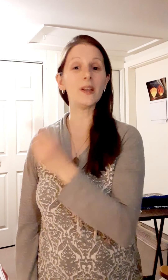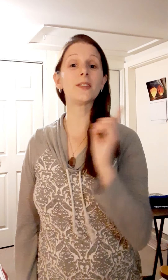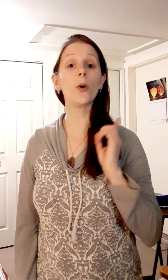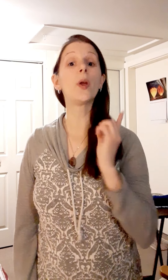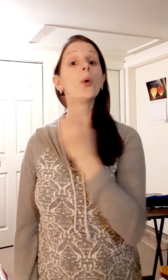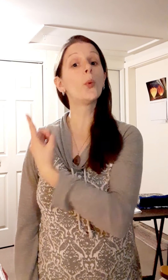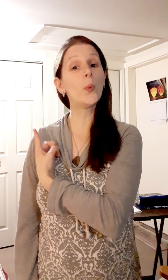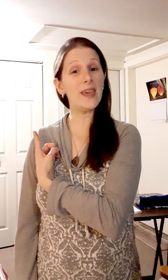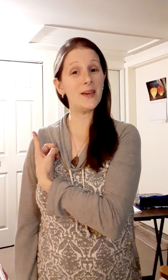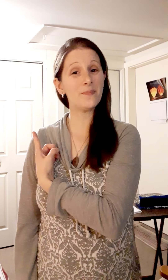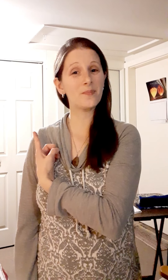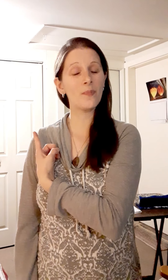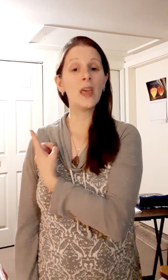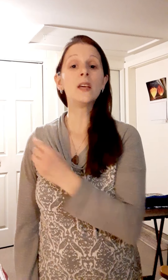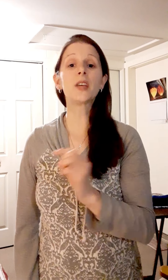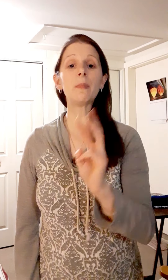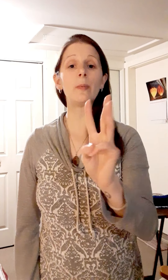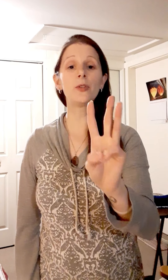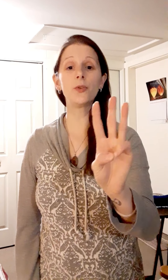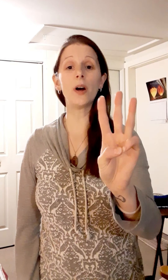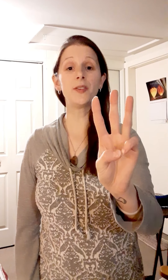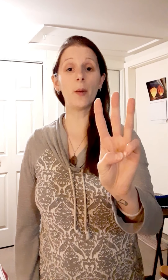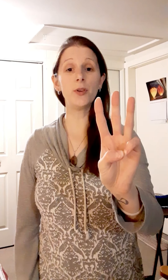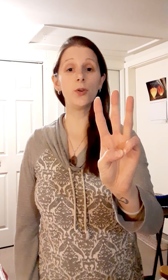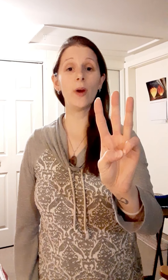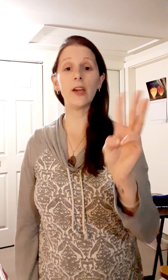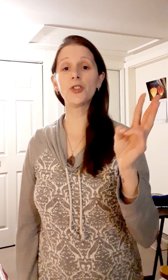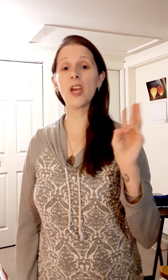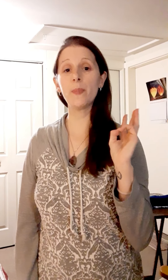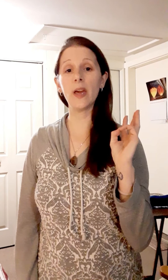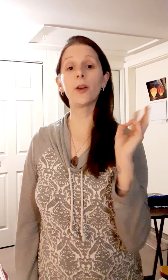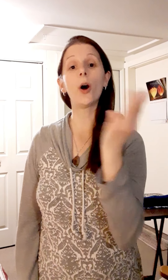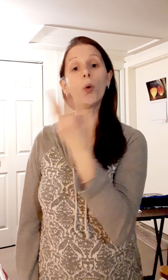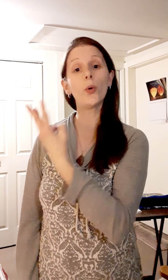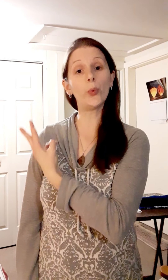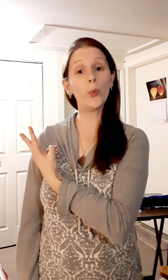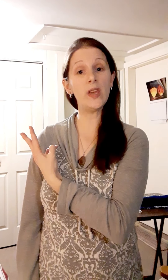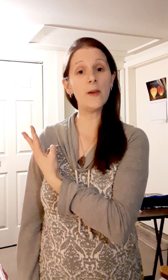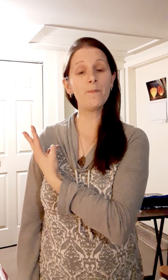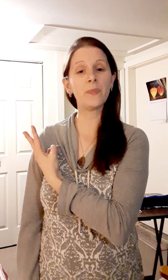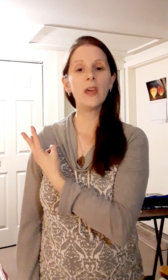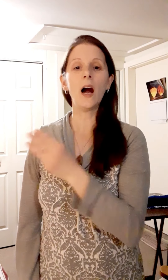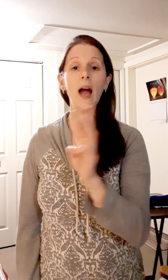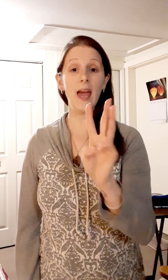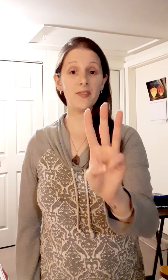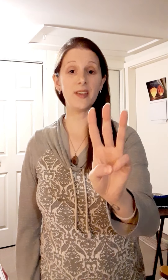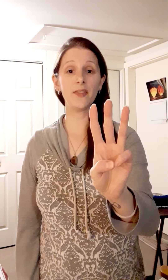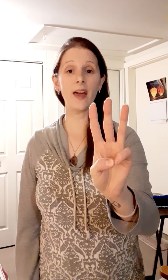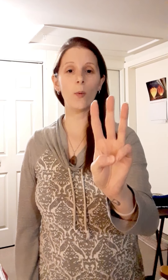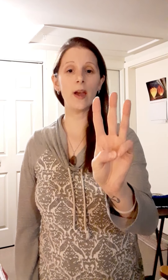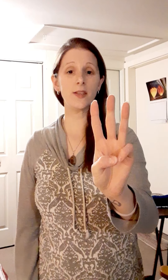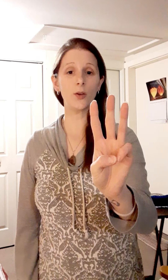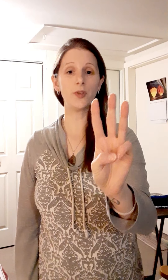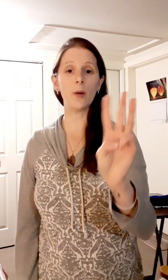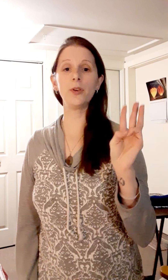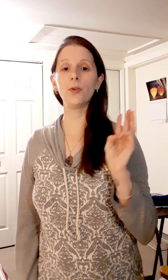So we. Some people do a W hand shape and go we. I have seen it that way. So W